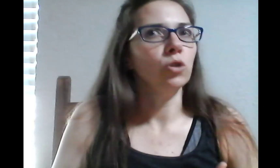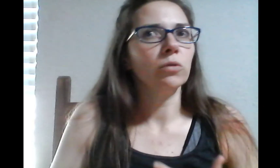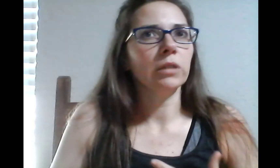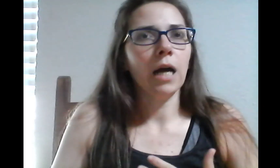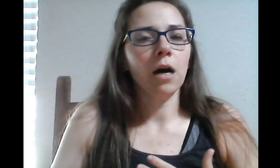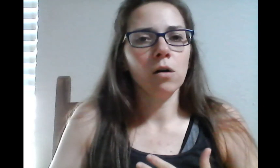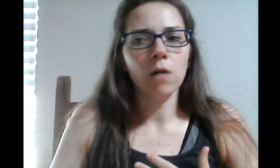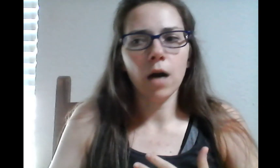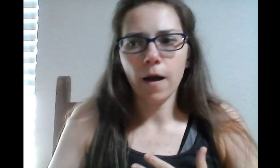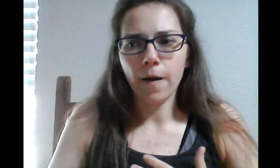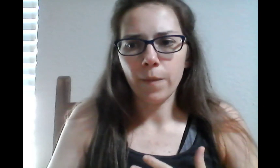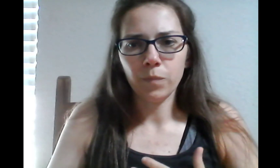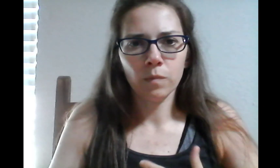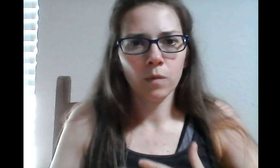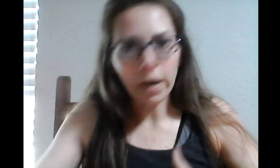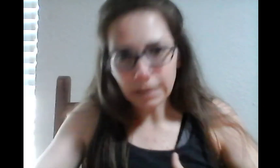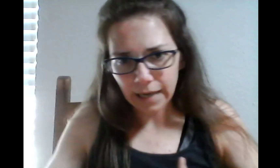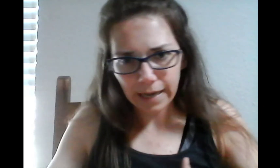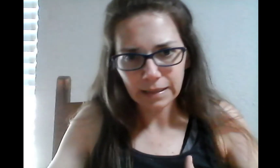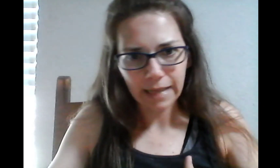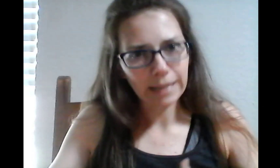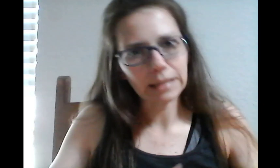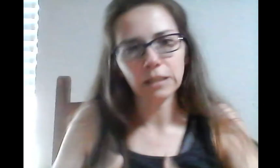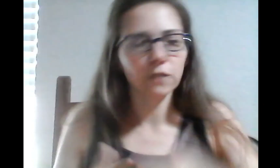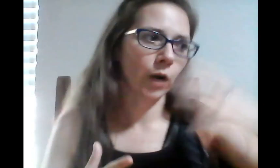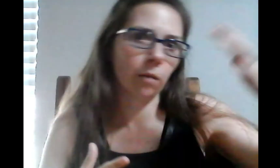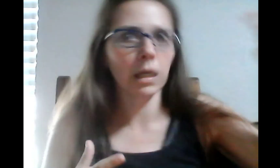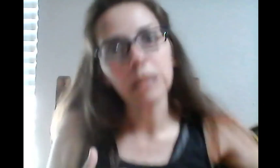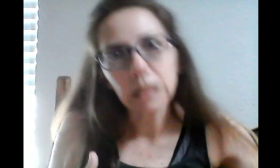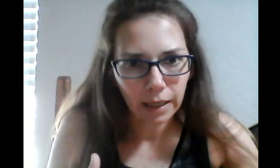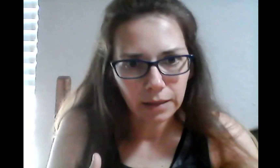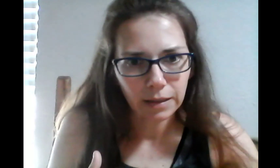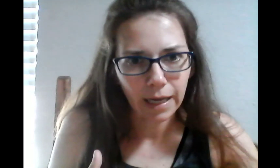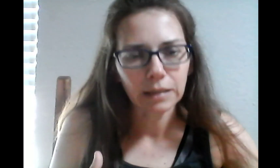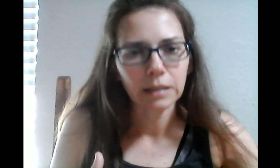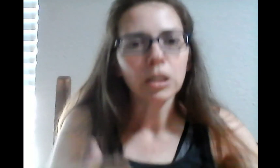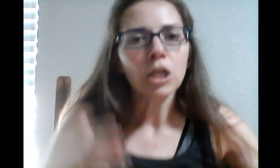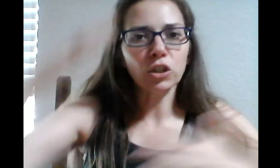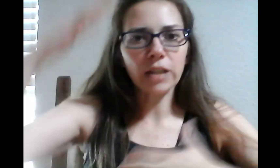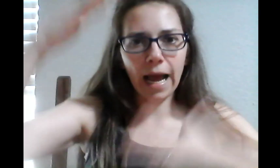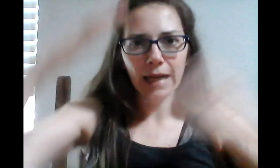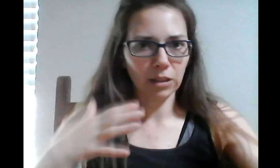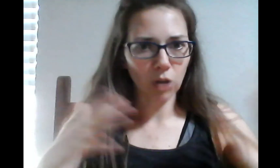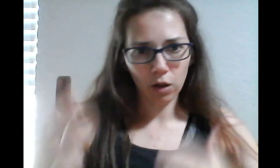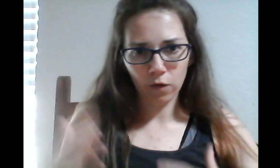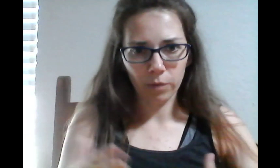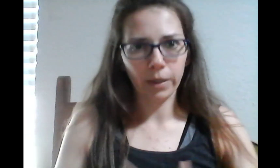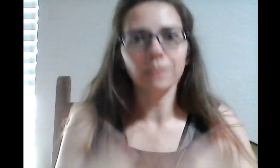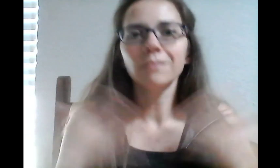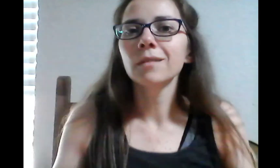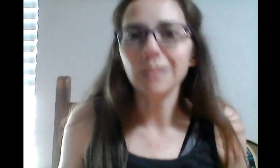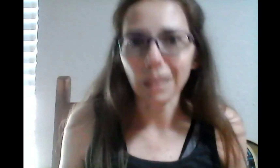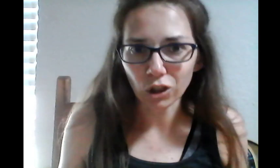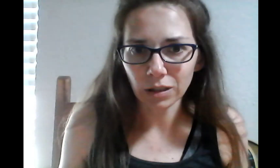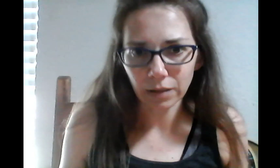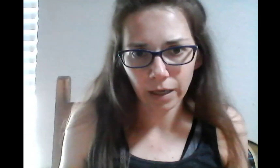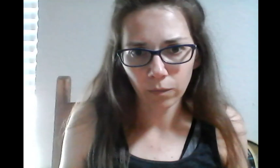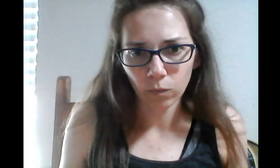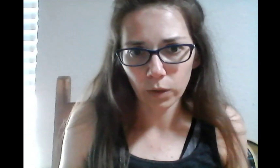usually tell West Texas accent from the East Texas accent. There's accents all over the place, such as the same with